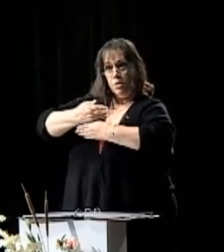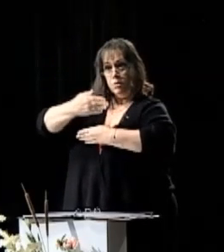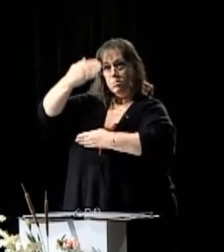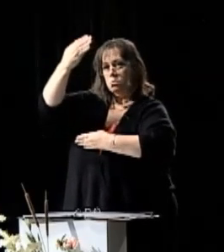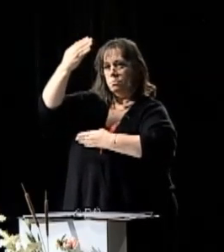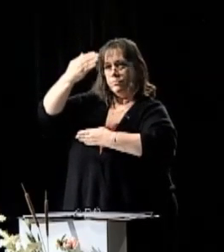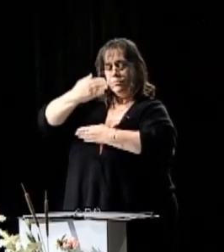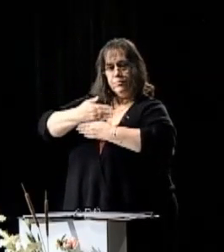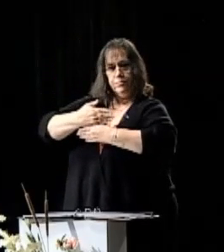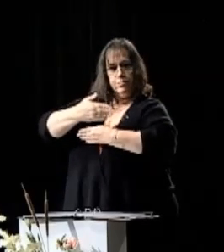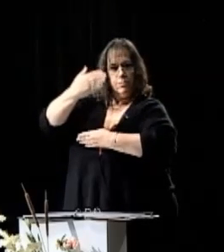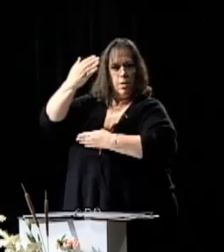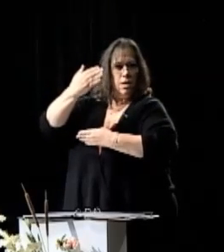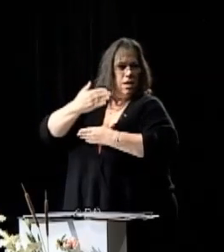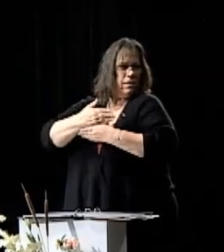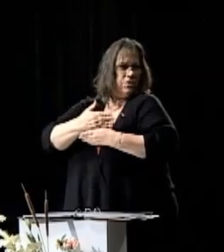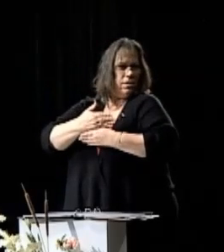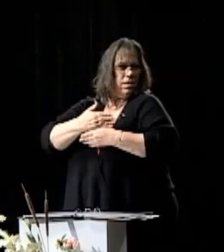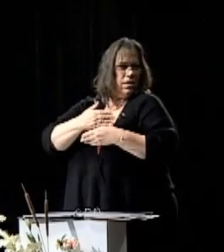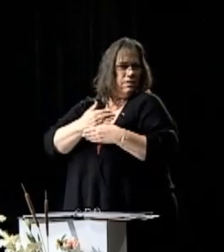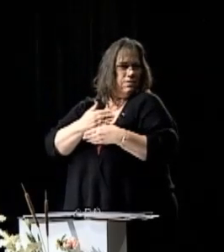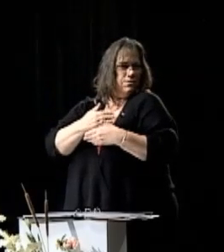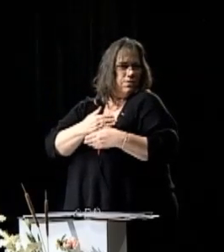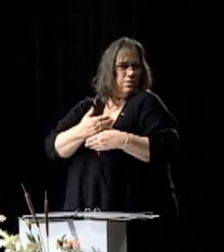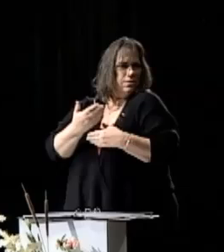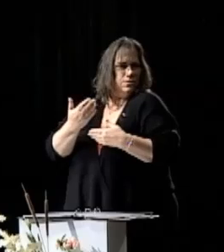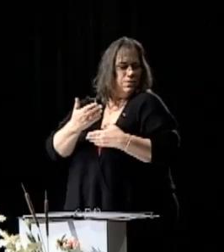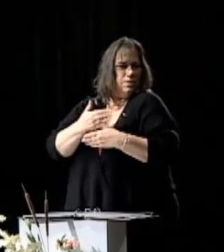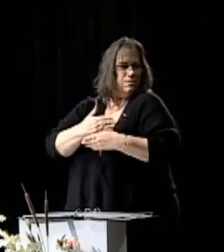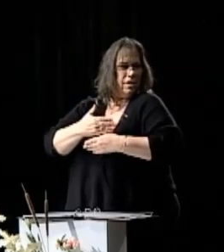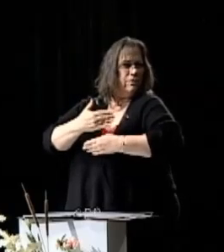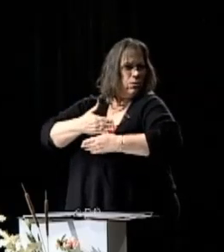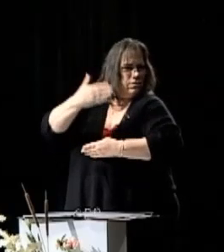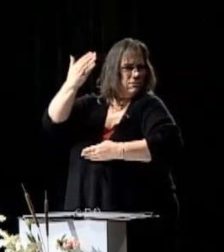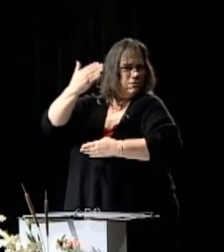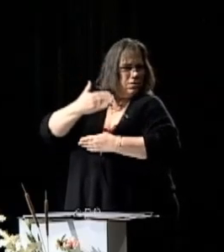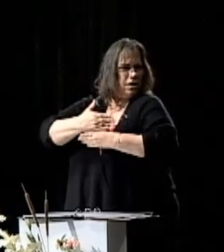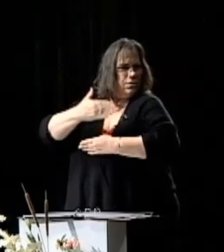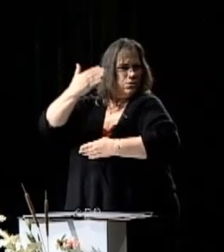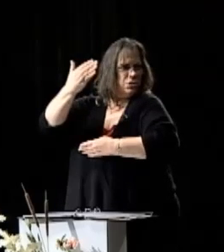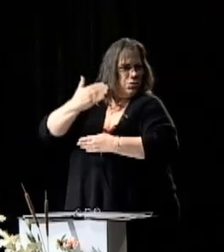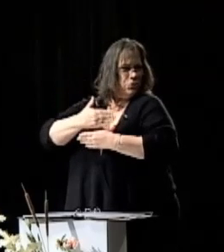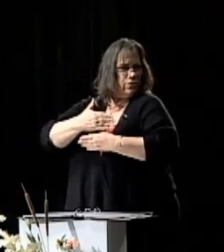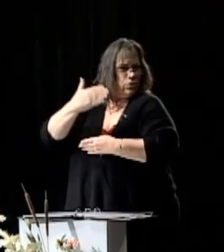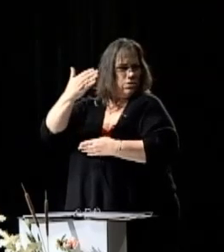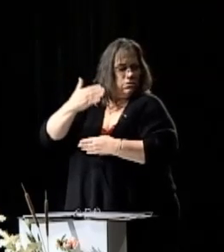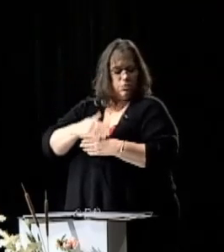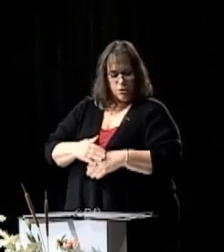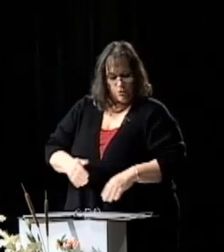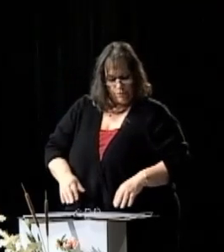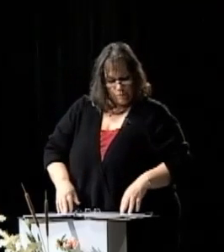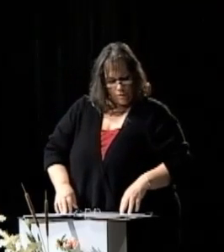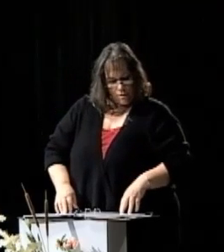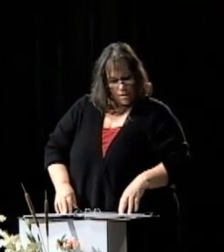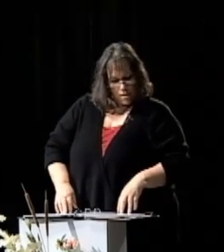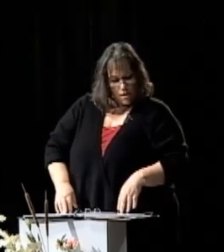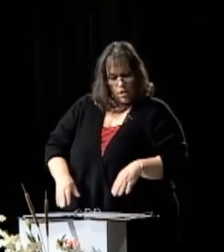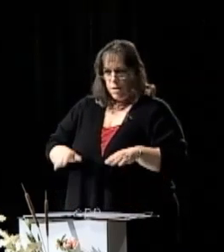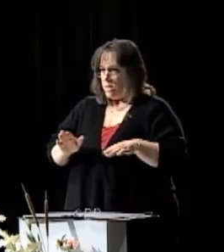close. These are kind of, everyone kind of knows it's the universal. So stairs,